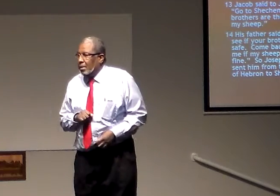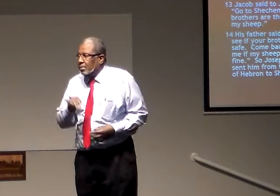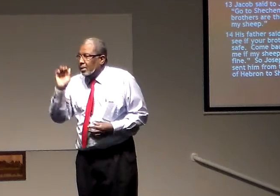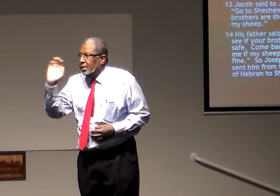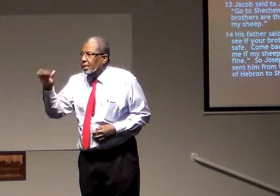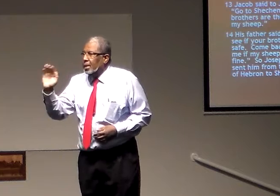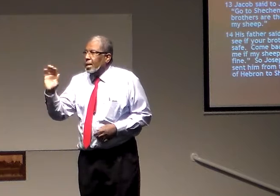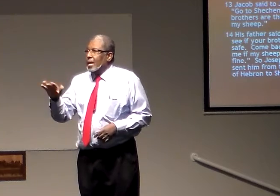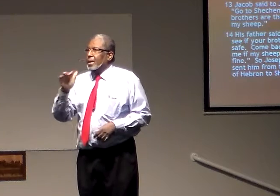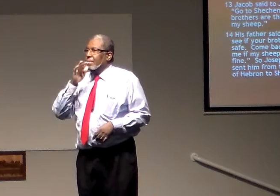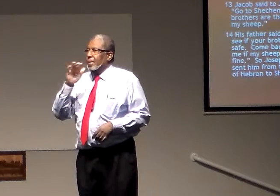my mama,